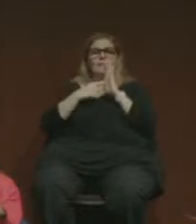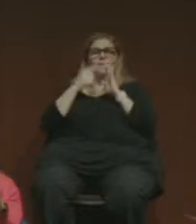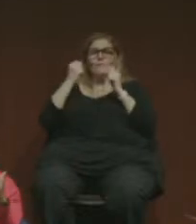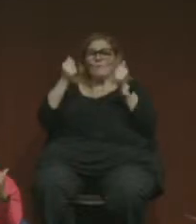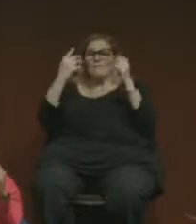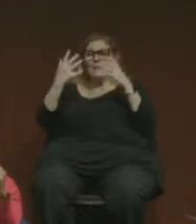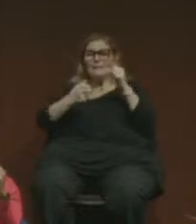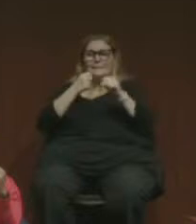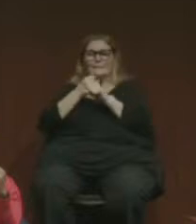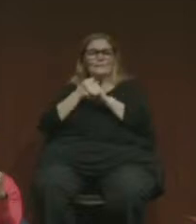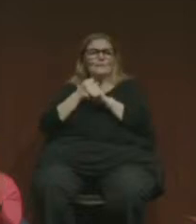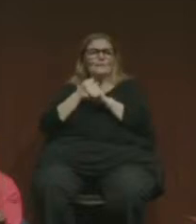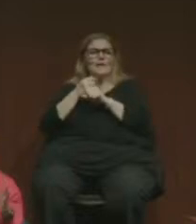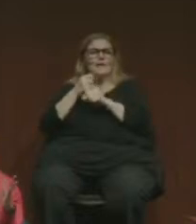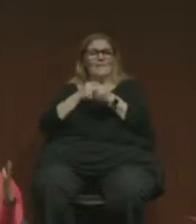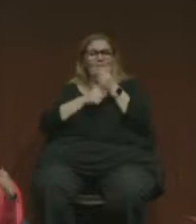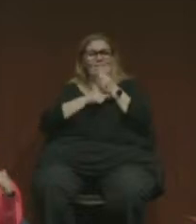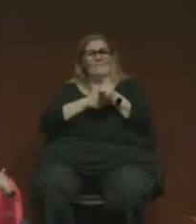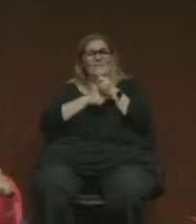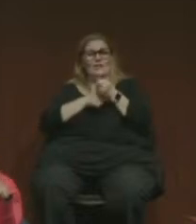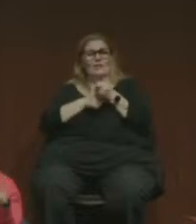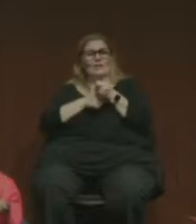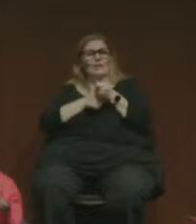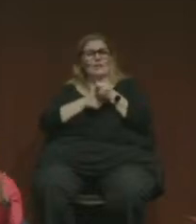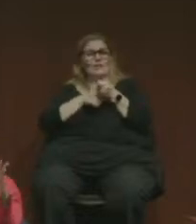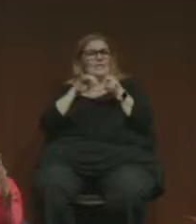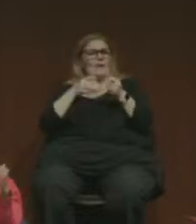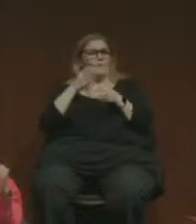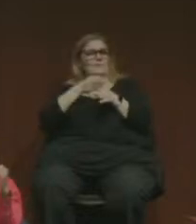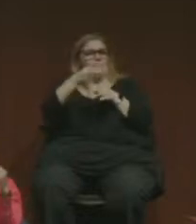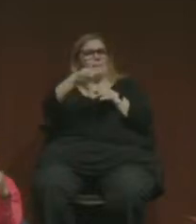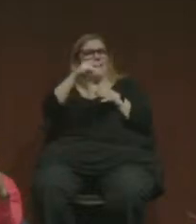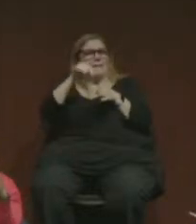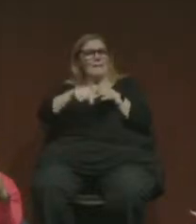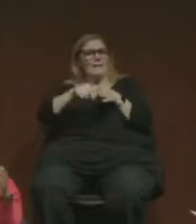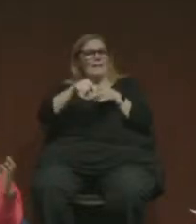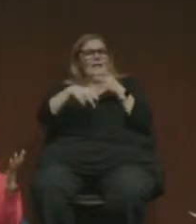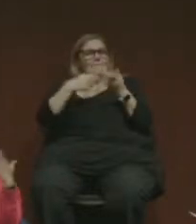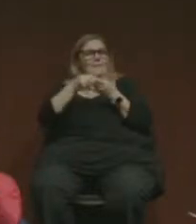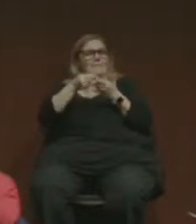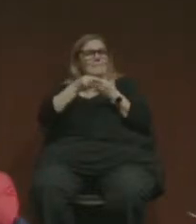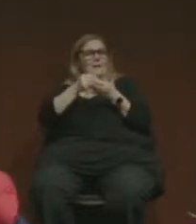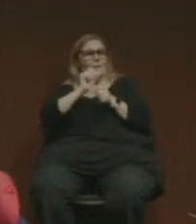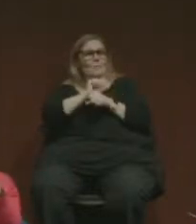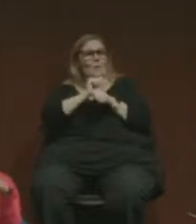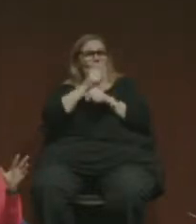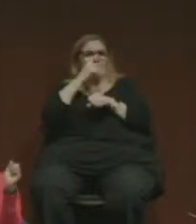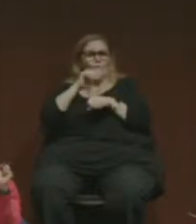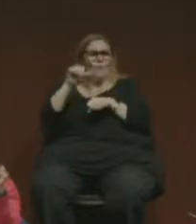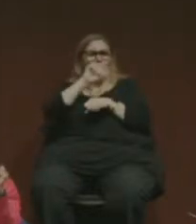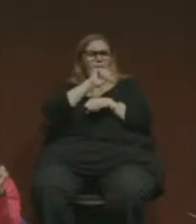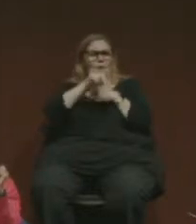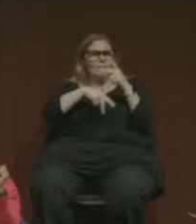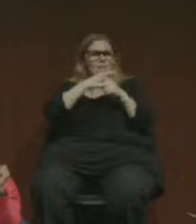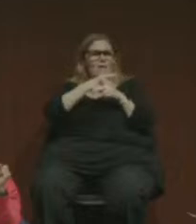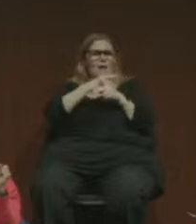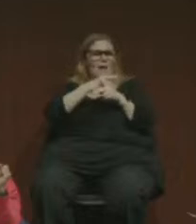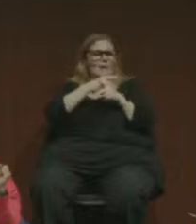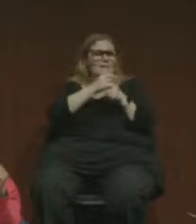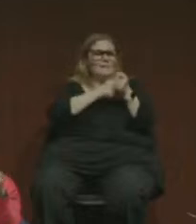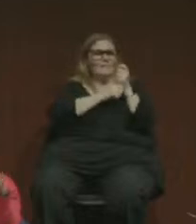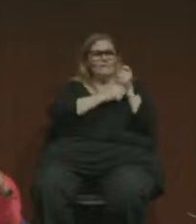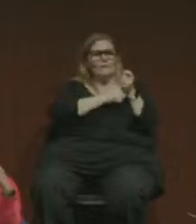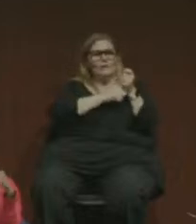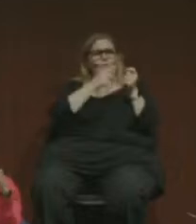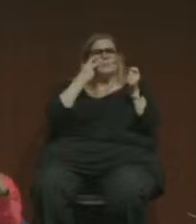many years, fish tank fishing was one of the main kind of forms of income, but other kinds of fishing have now